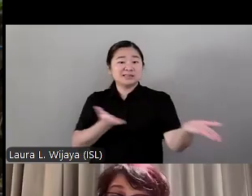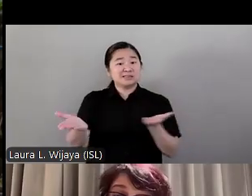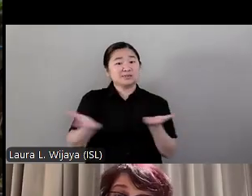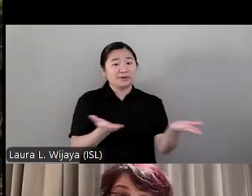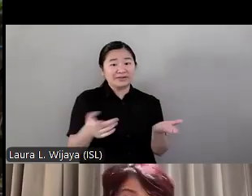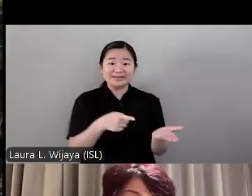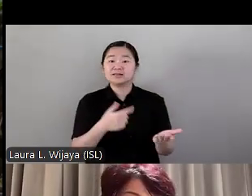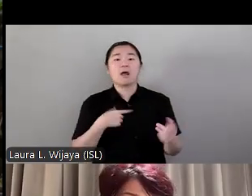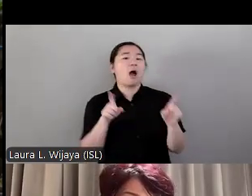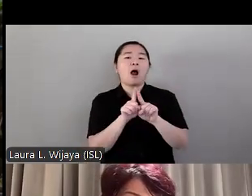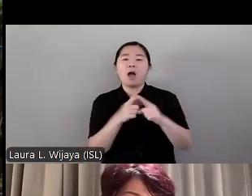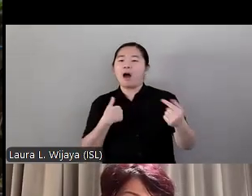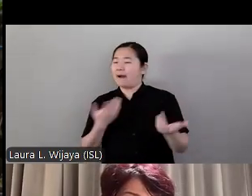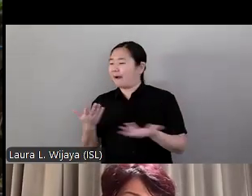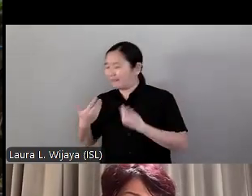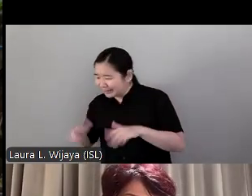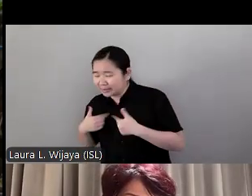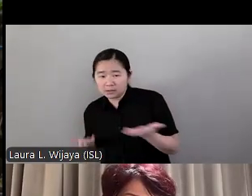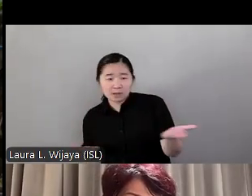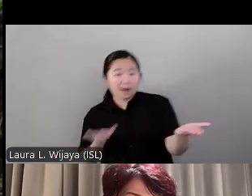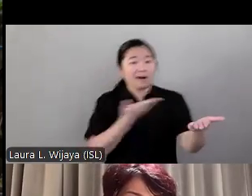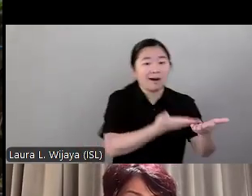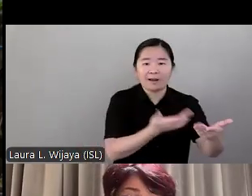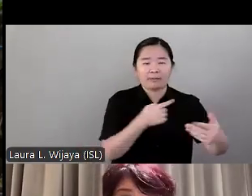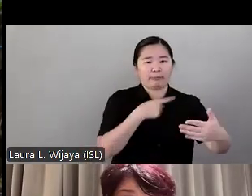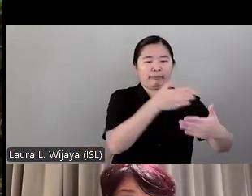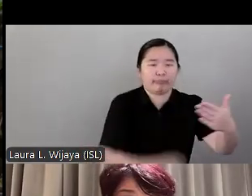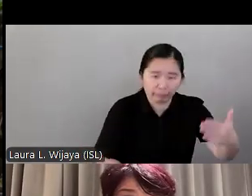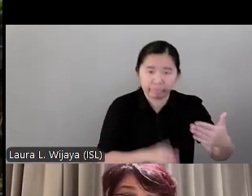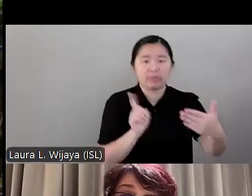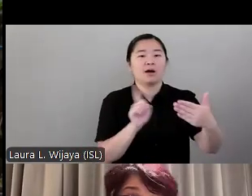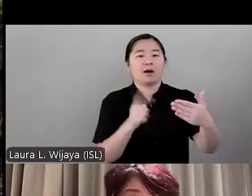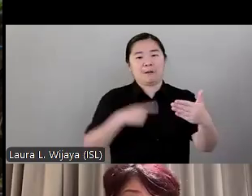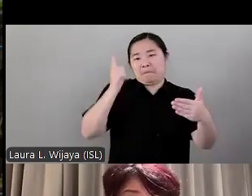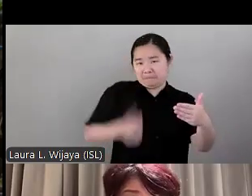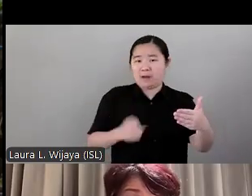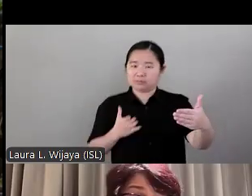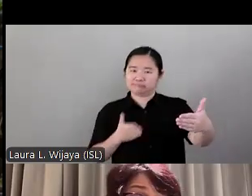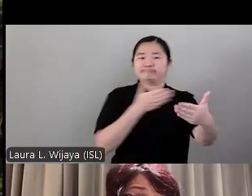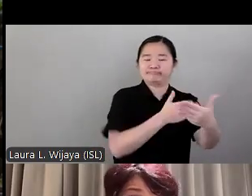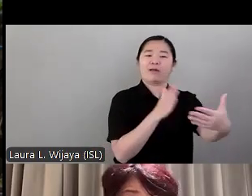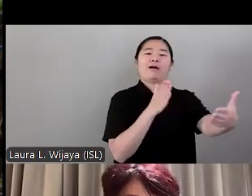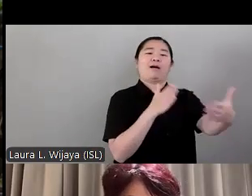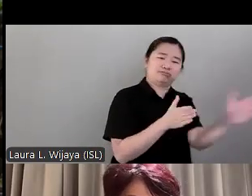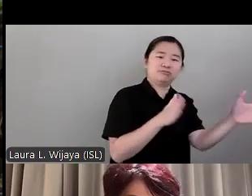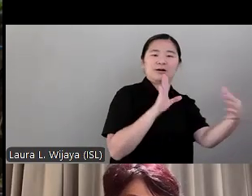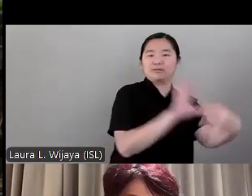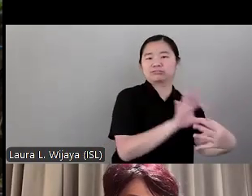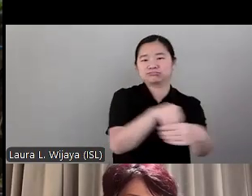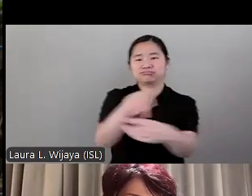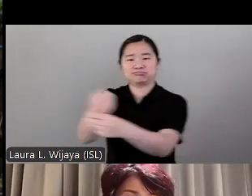So it's really important to map inclusive referral services, research them, monitor them, work with